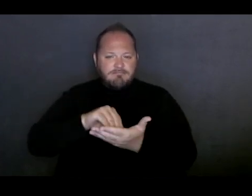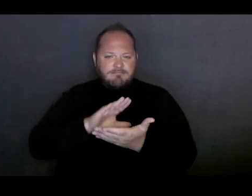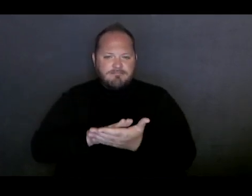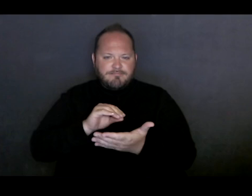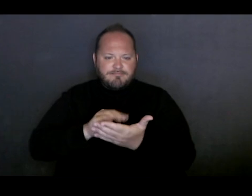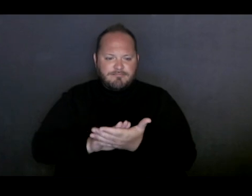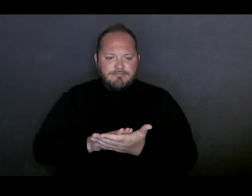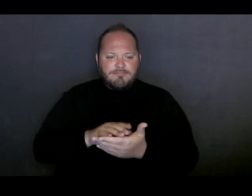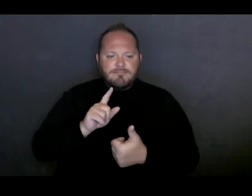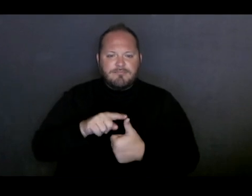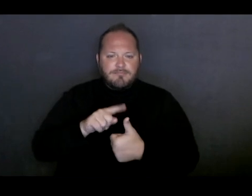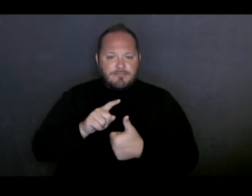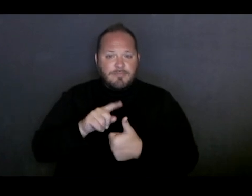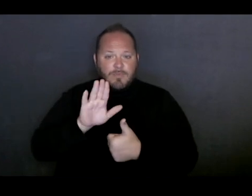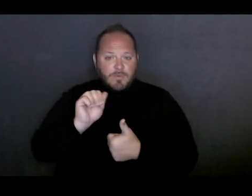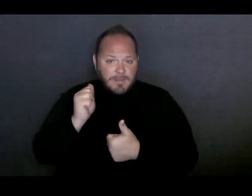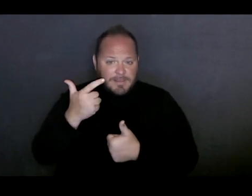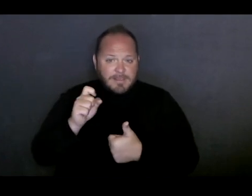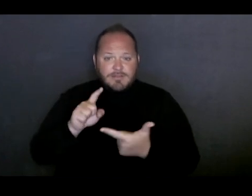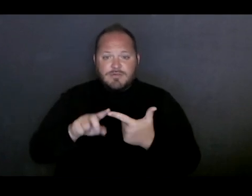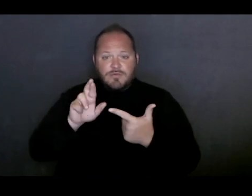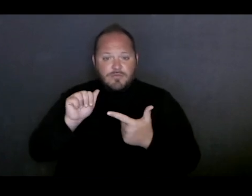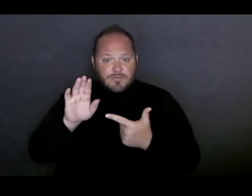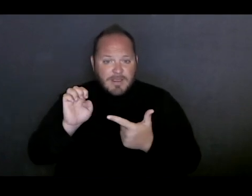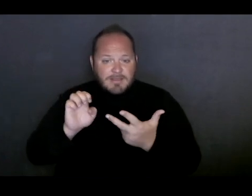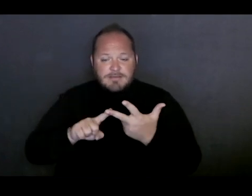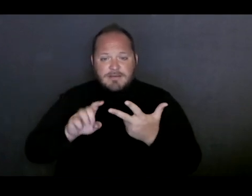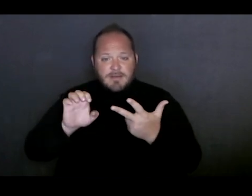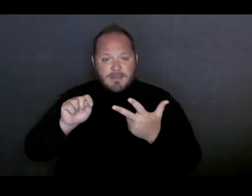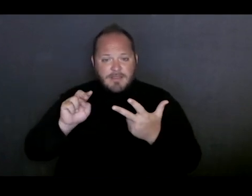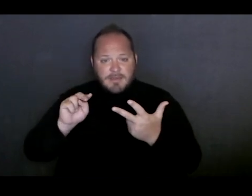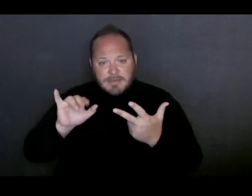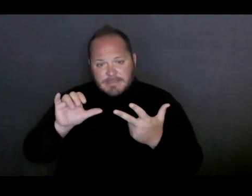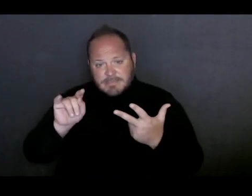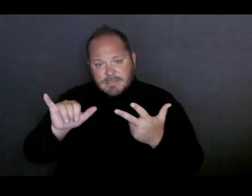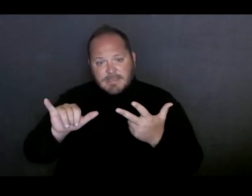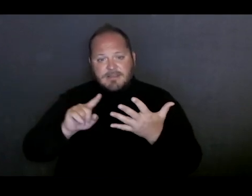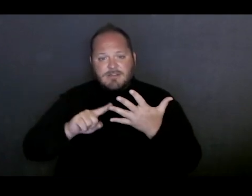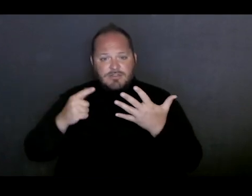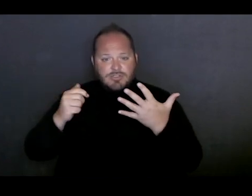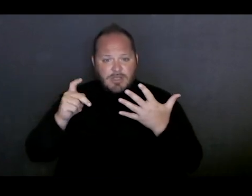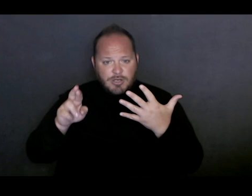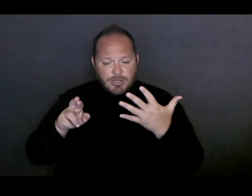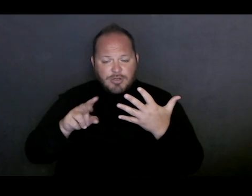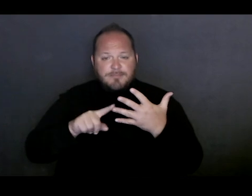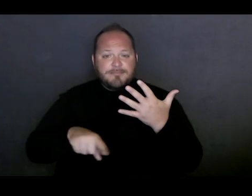age, by race, ethnicity, by gender. And there was some strong lobbying to make sure